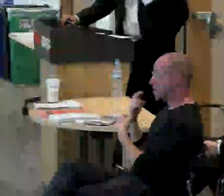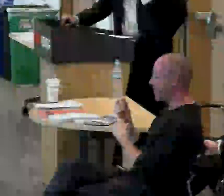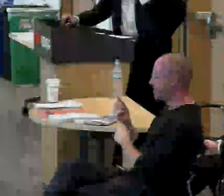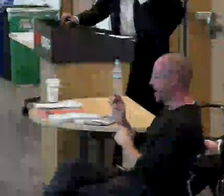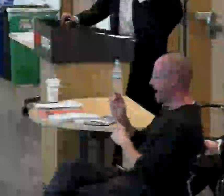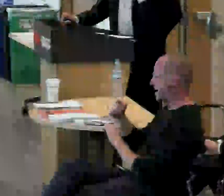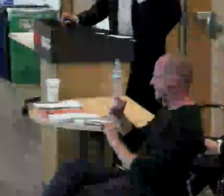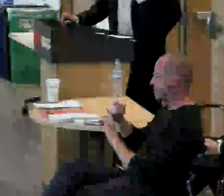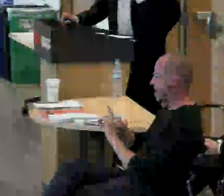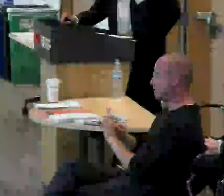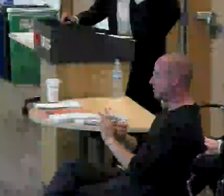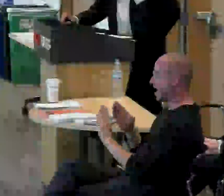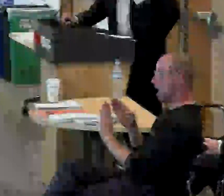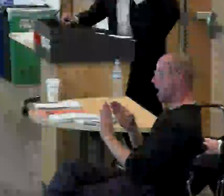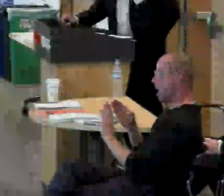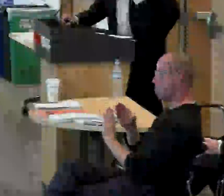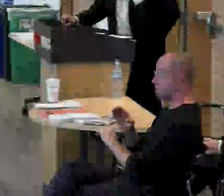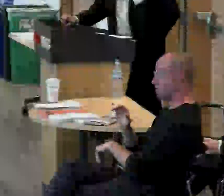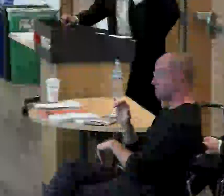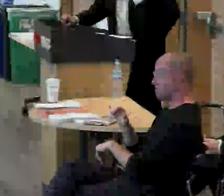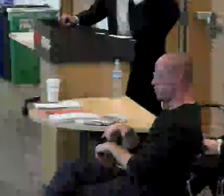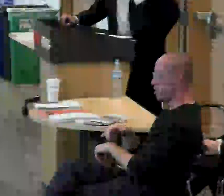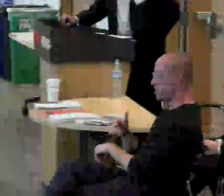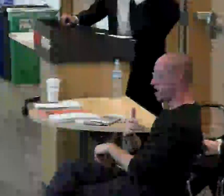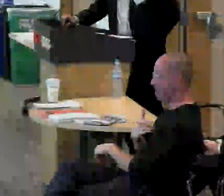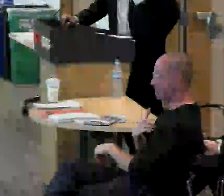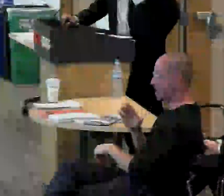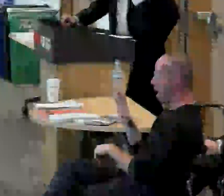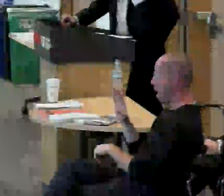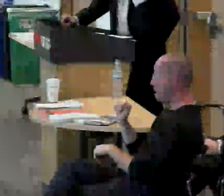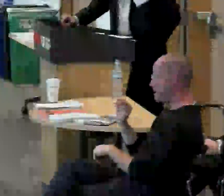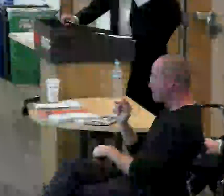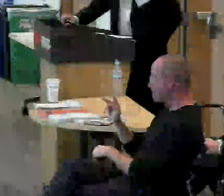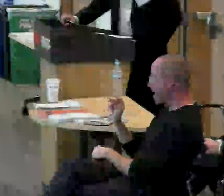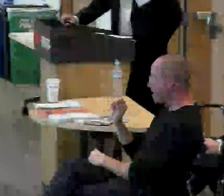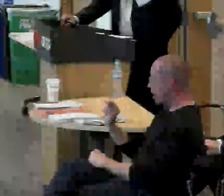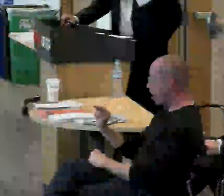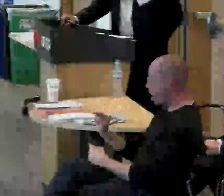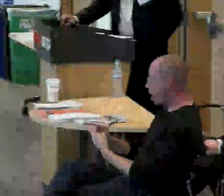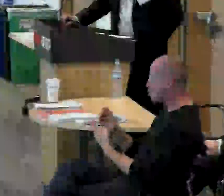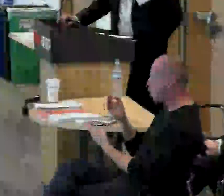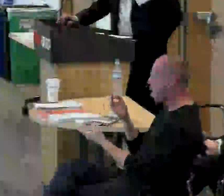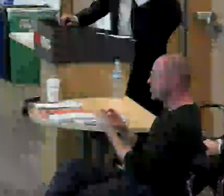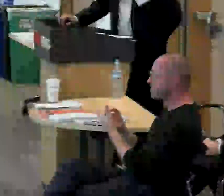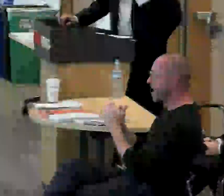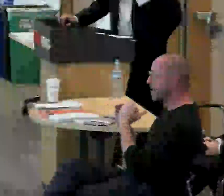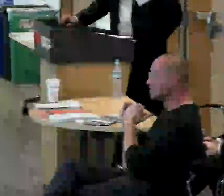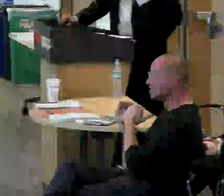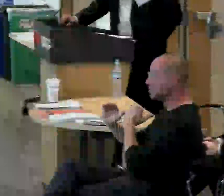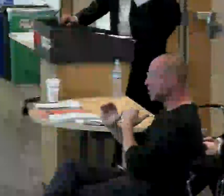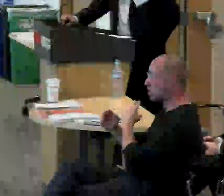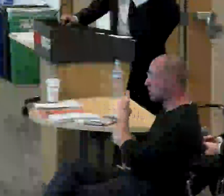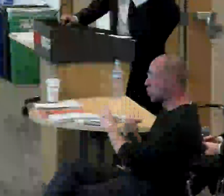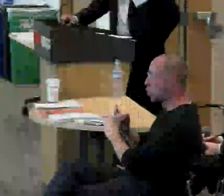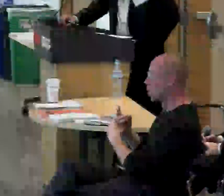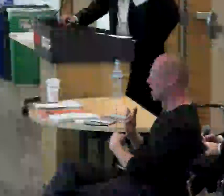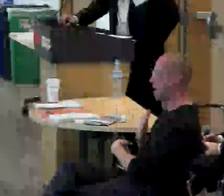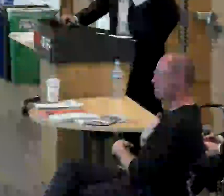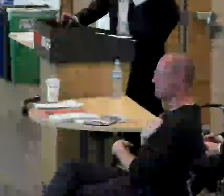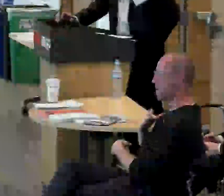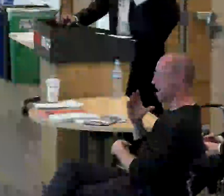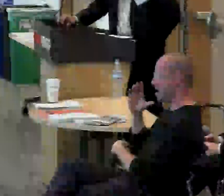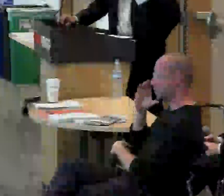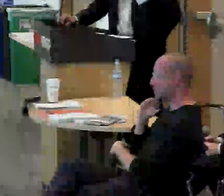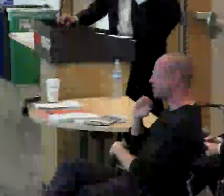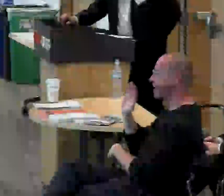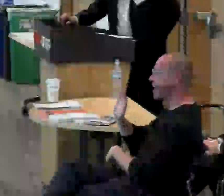before that, I don't think anyone ever in the bank on or financial stability world or the different networks that I'm part of really elevated